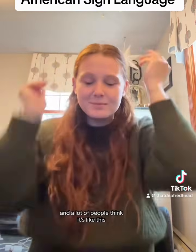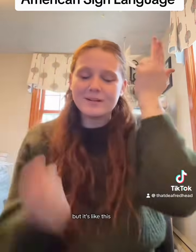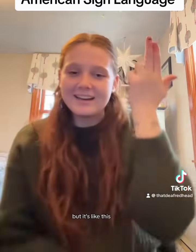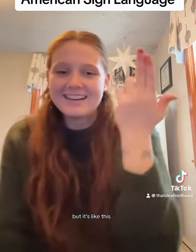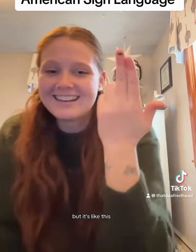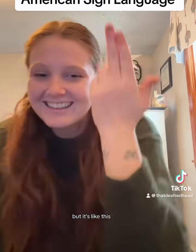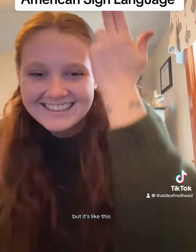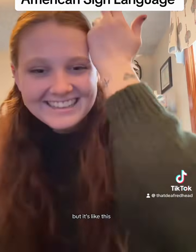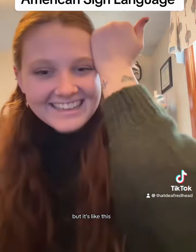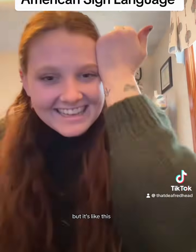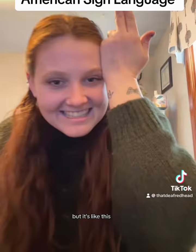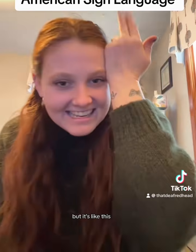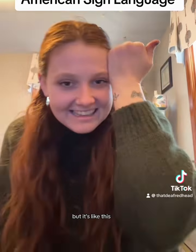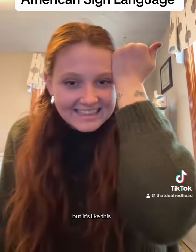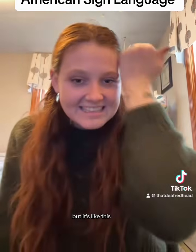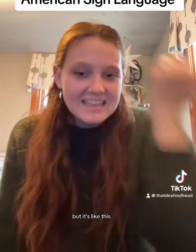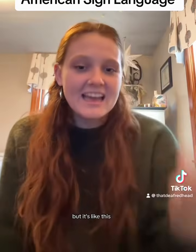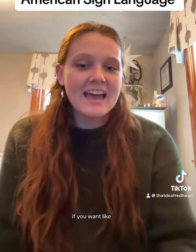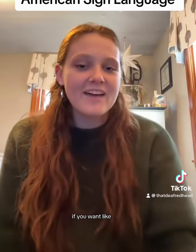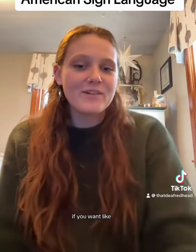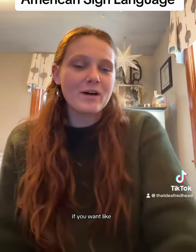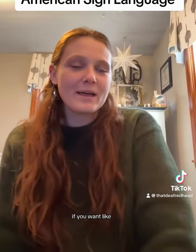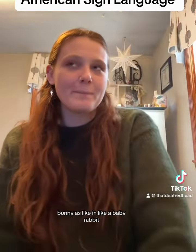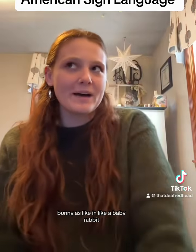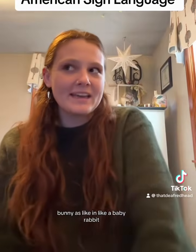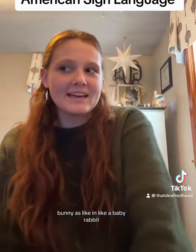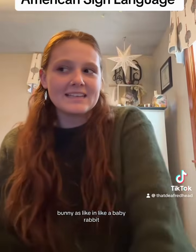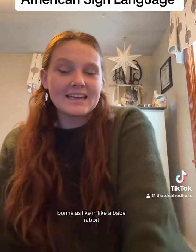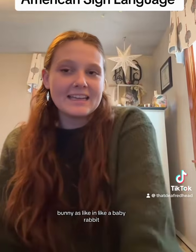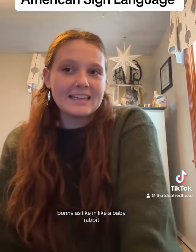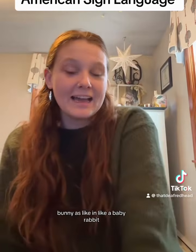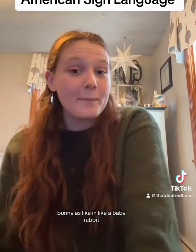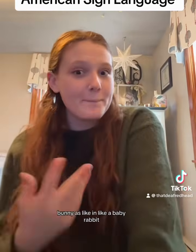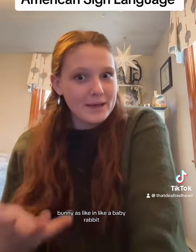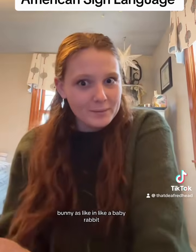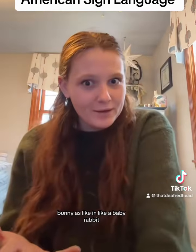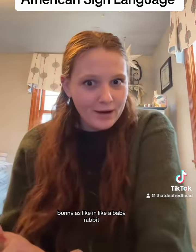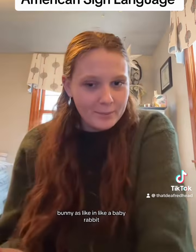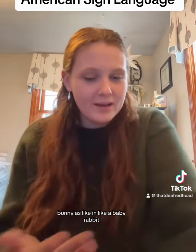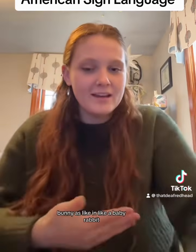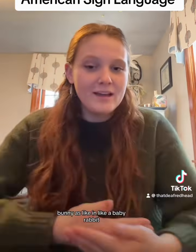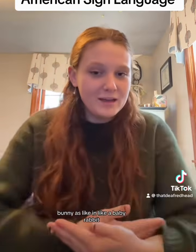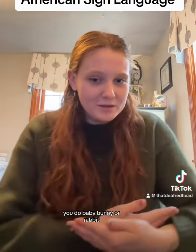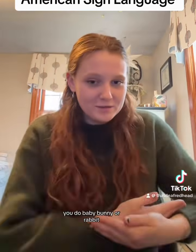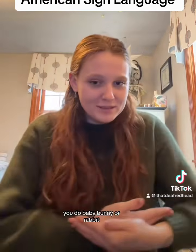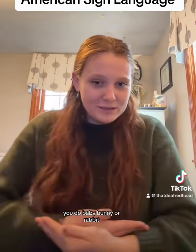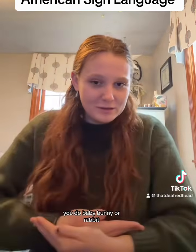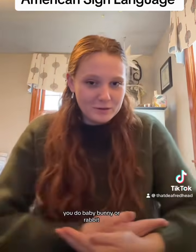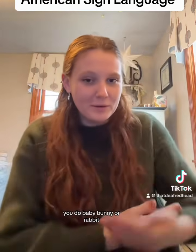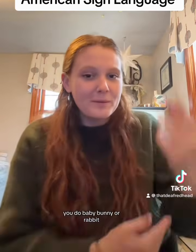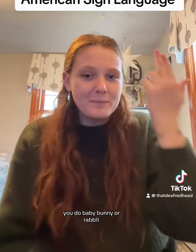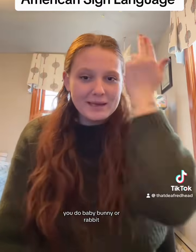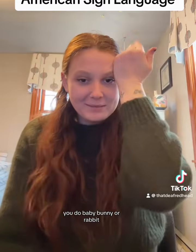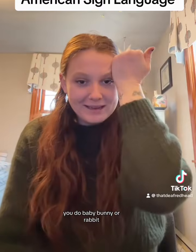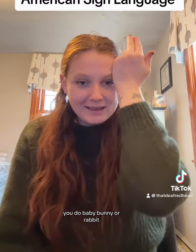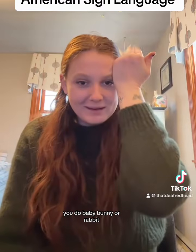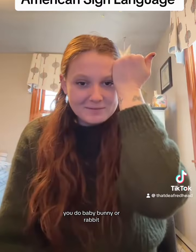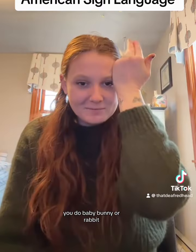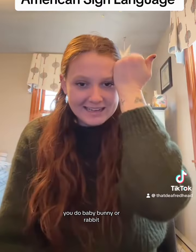but it's like this. If you want like bunny as like in like a baby rabbit, you do baby